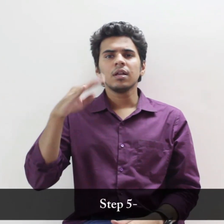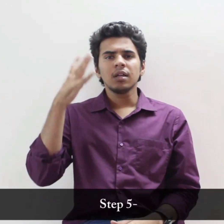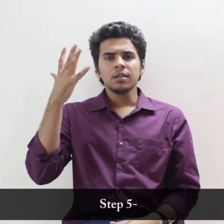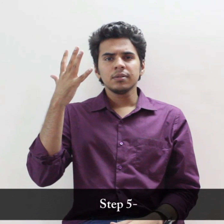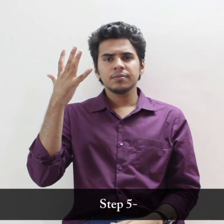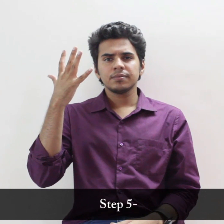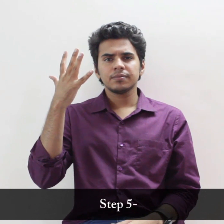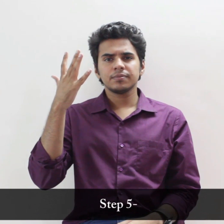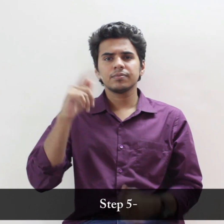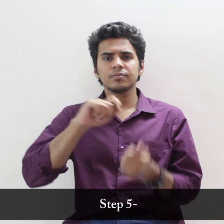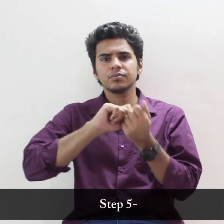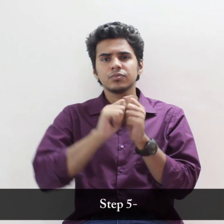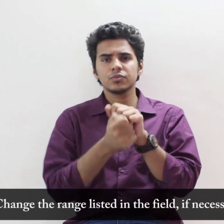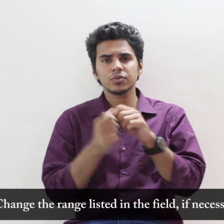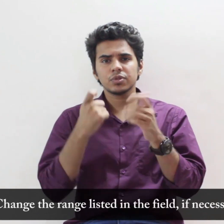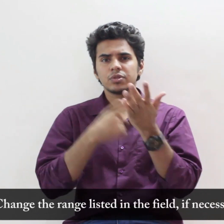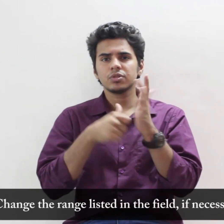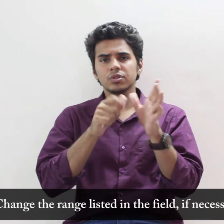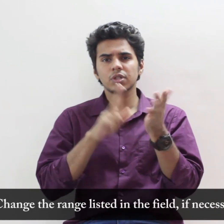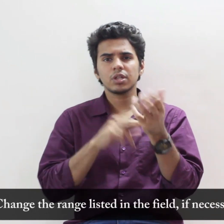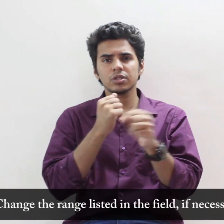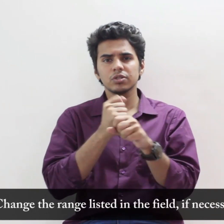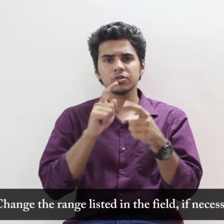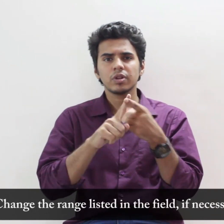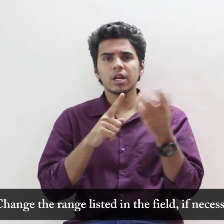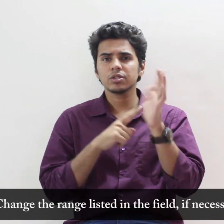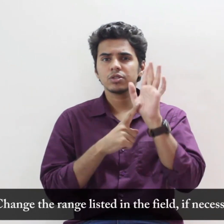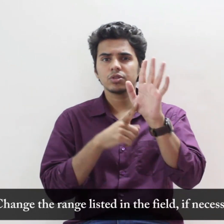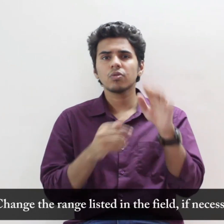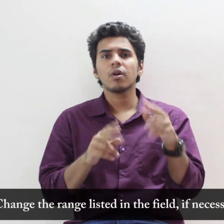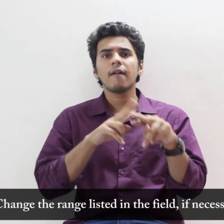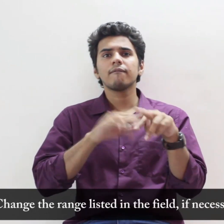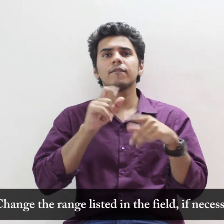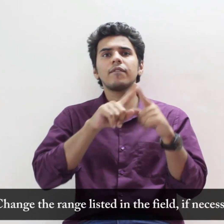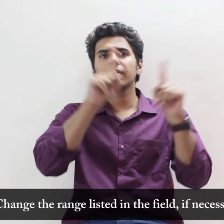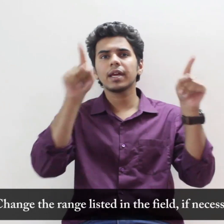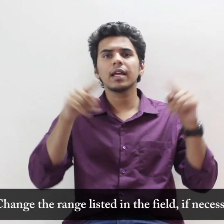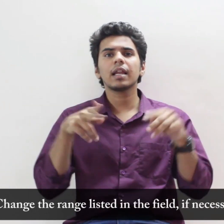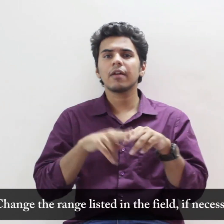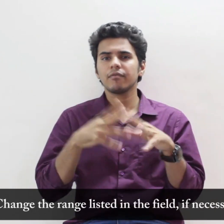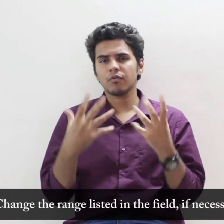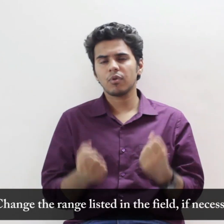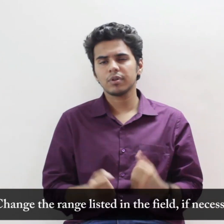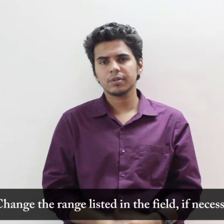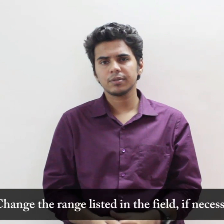Step 5. Change the range listed in the field if necessary.